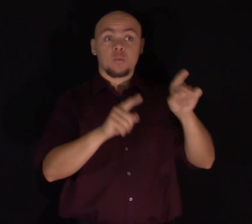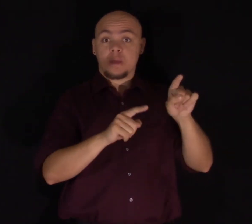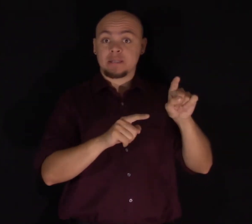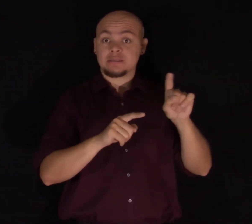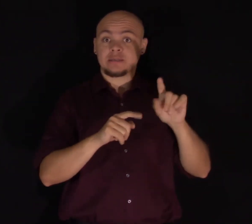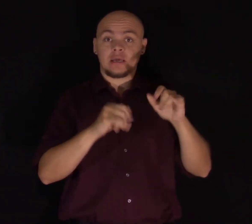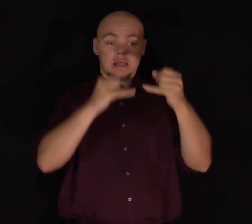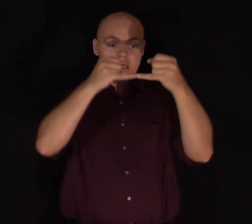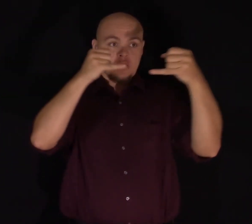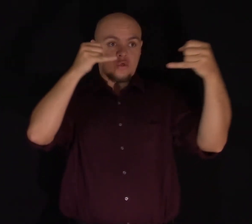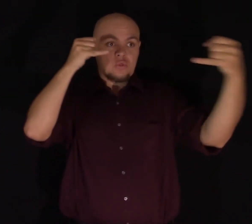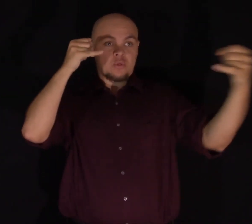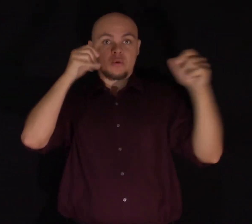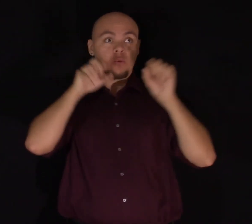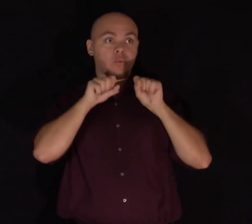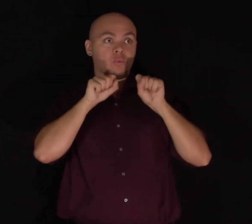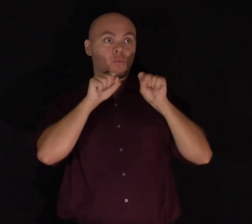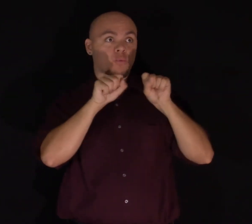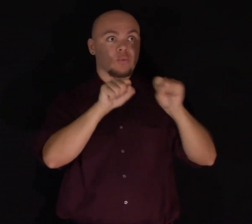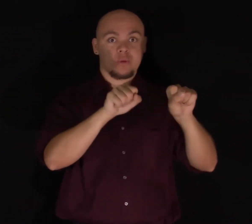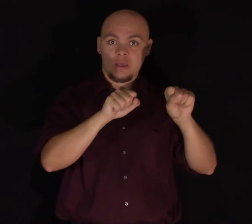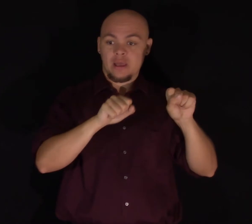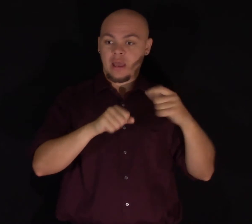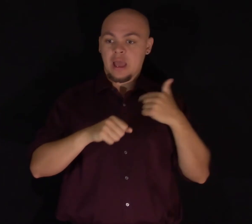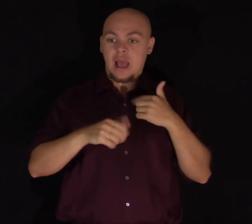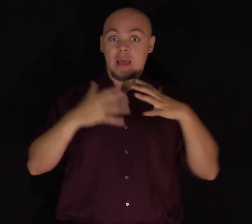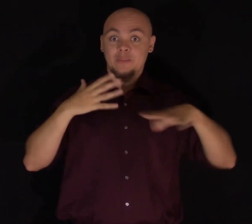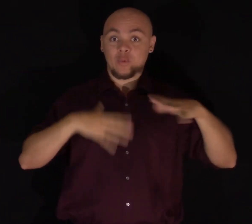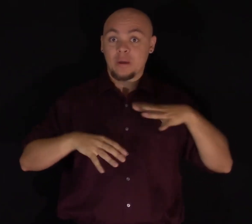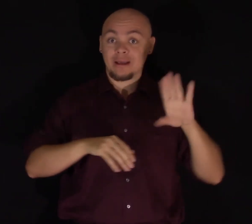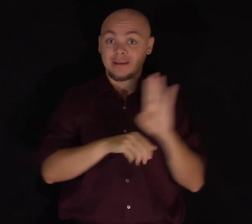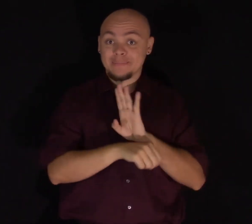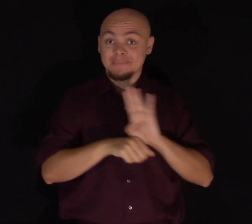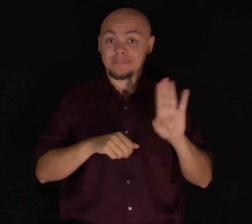for some odd reason, I had on business casual. Don't ask why.